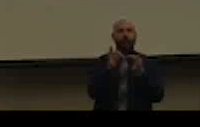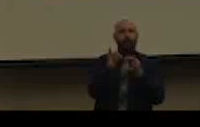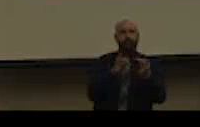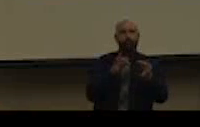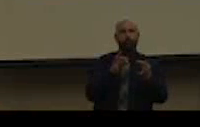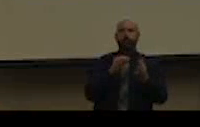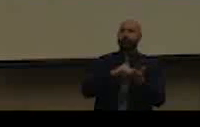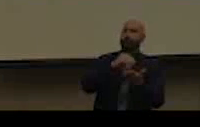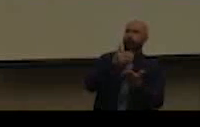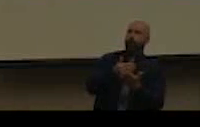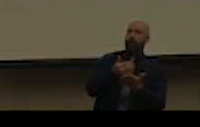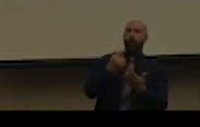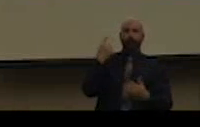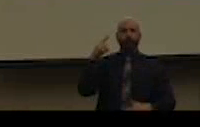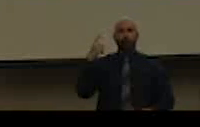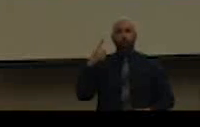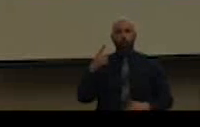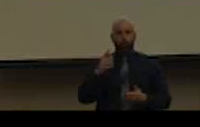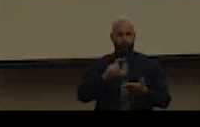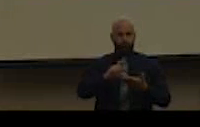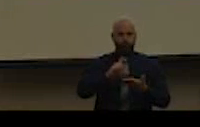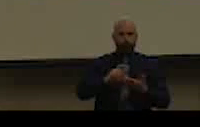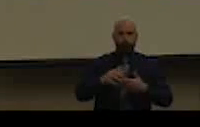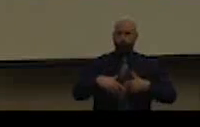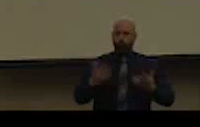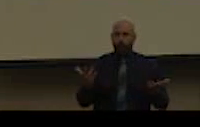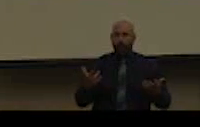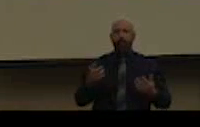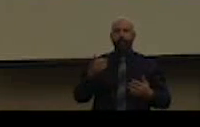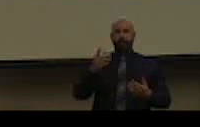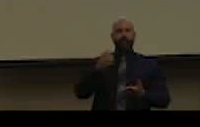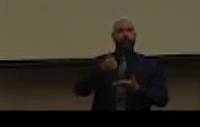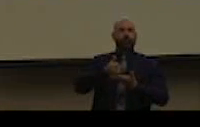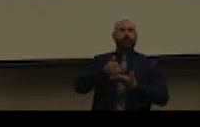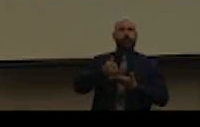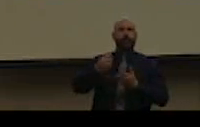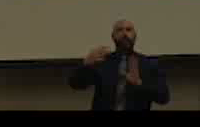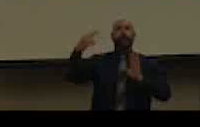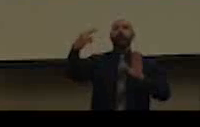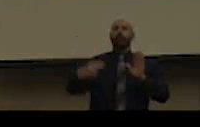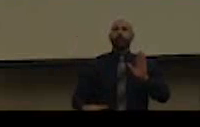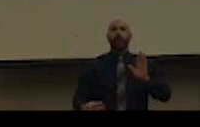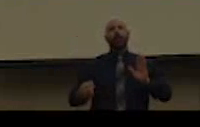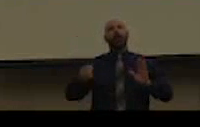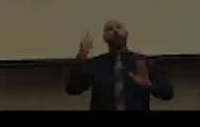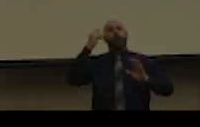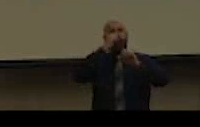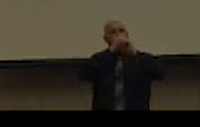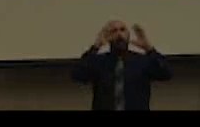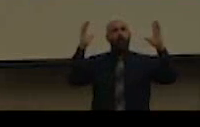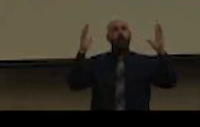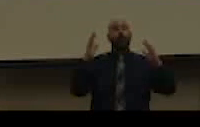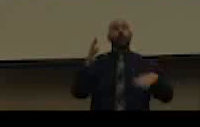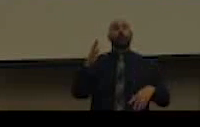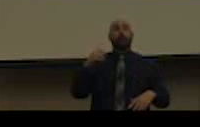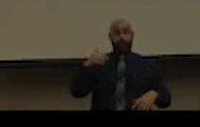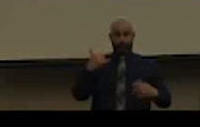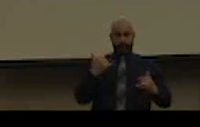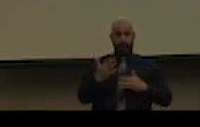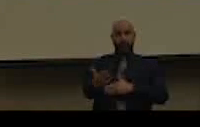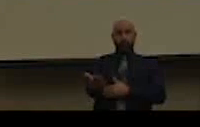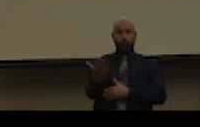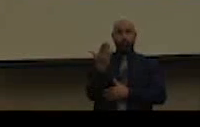So very helpful in that way. This morning at 7:15, I was with the Jefferson Chamber of the Young